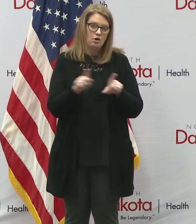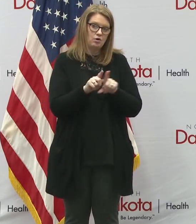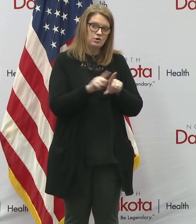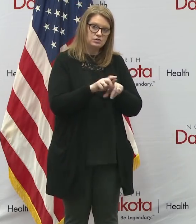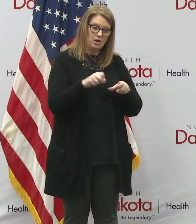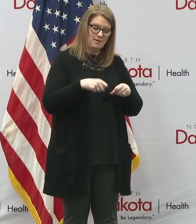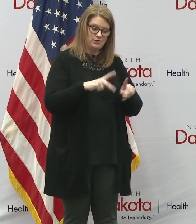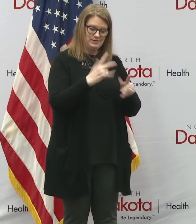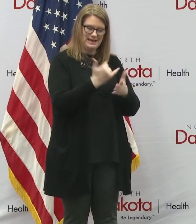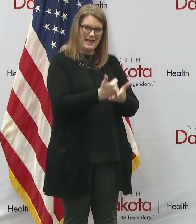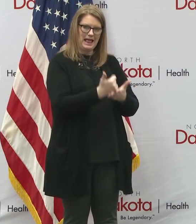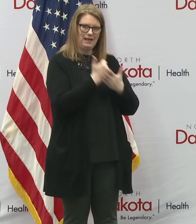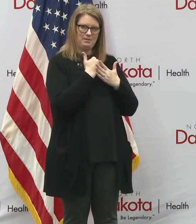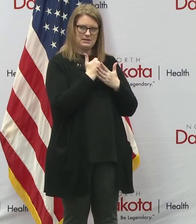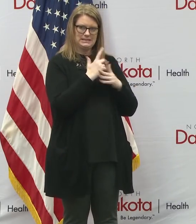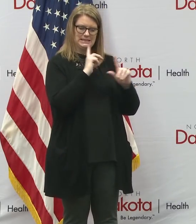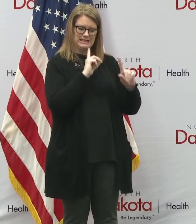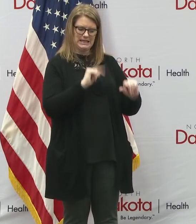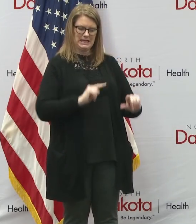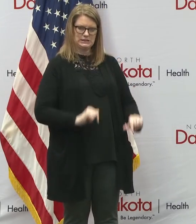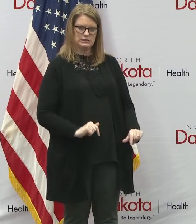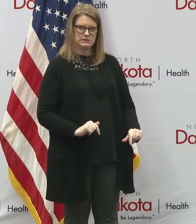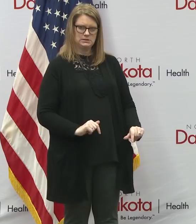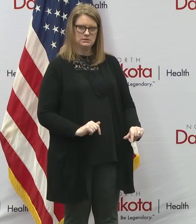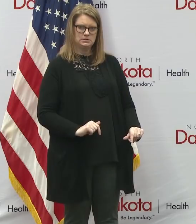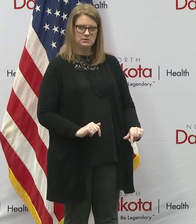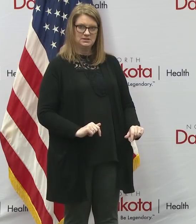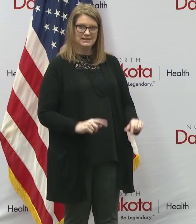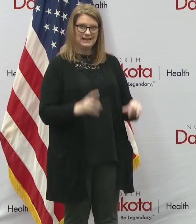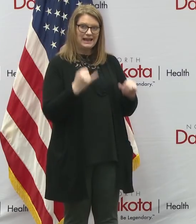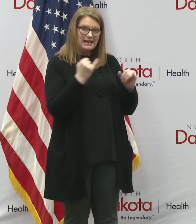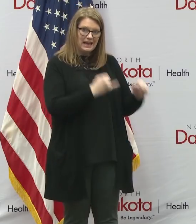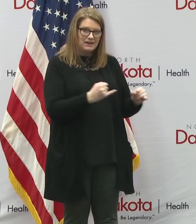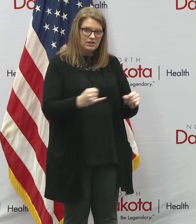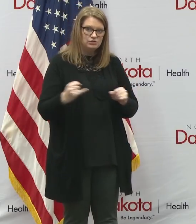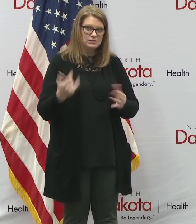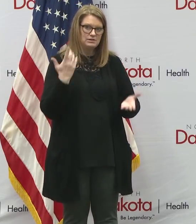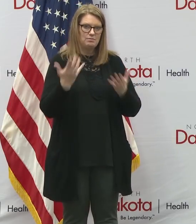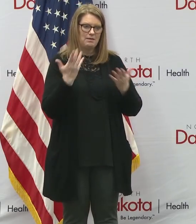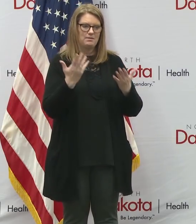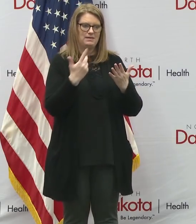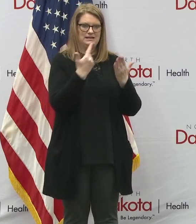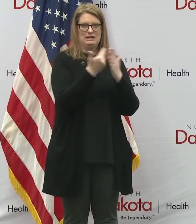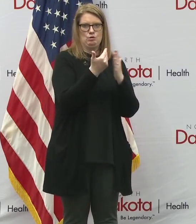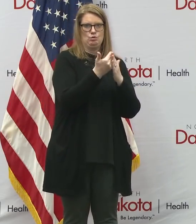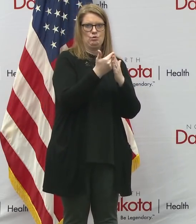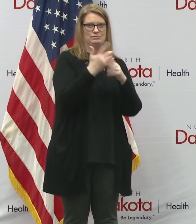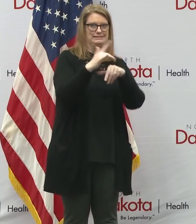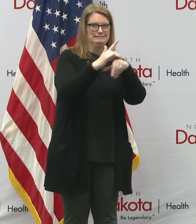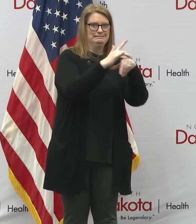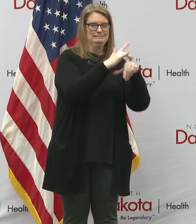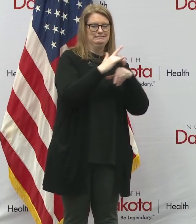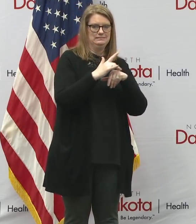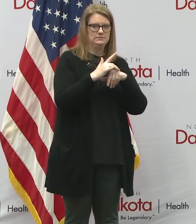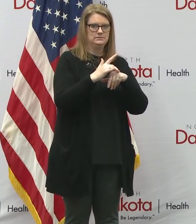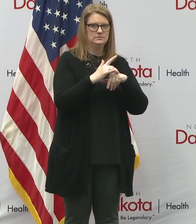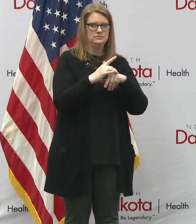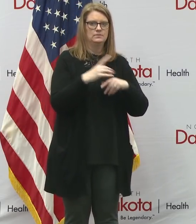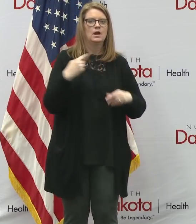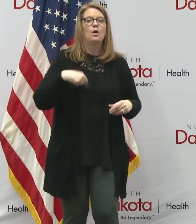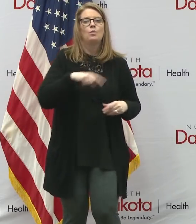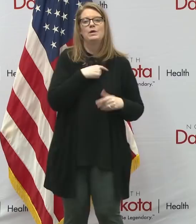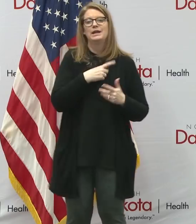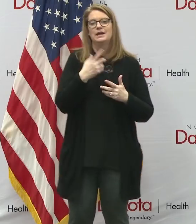help us answer questions about individuals you may have been in close contact with. This will help us better understand